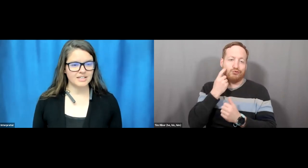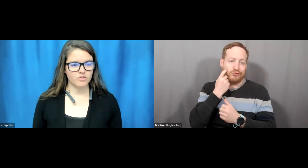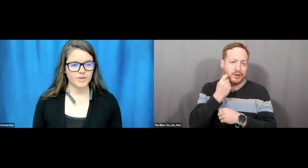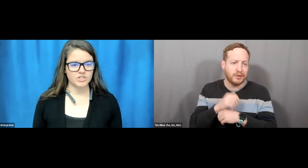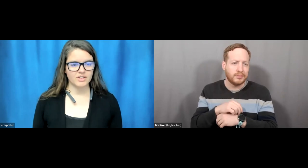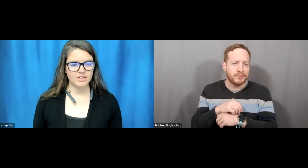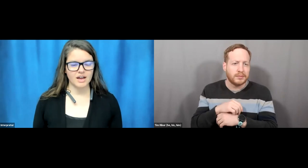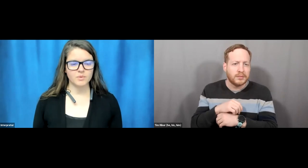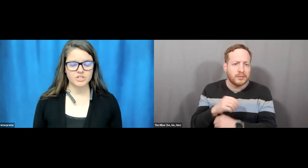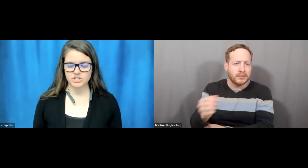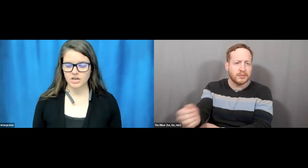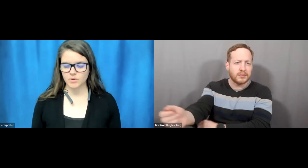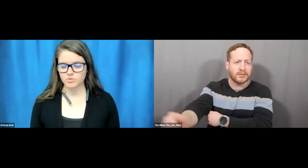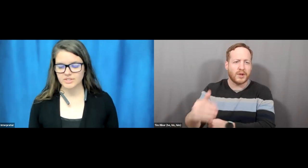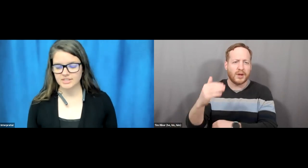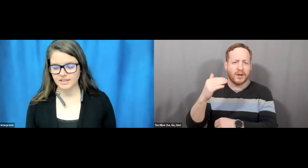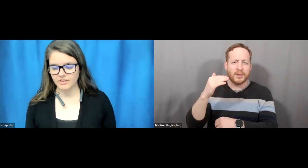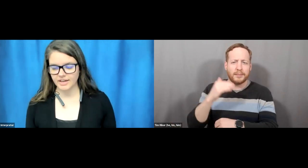the information that I wanted to share most recently on that.